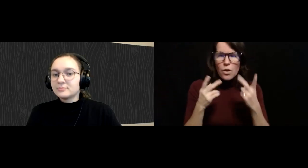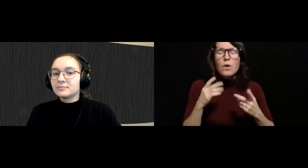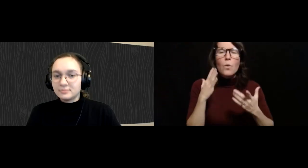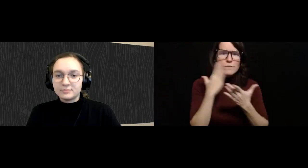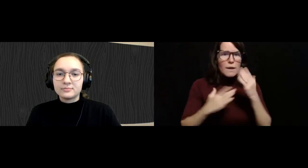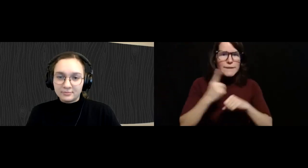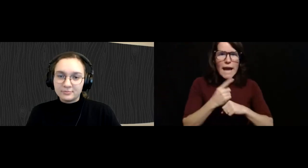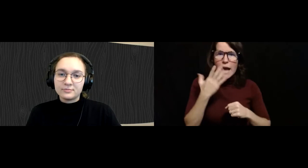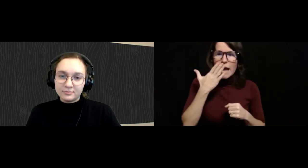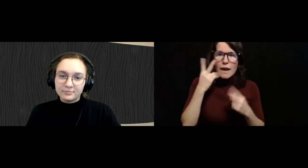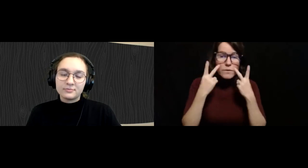and good day, vision day.